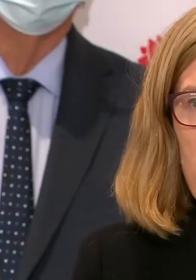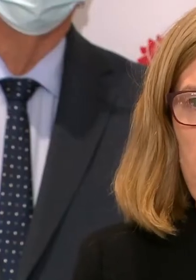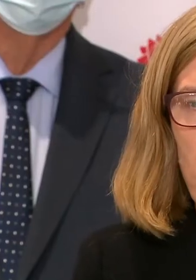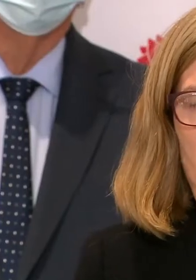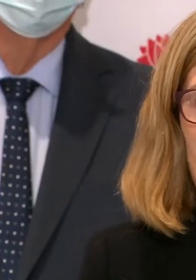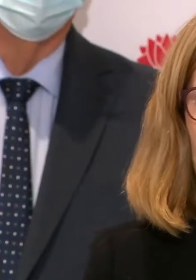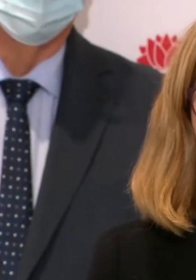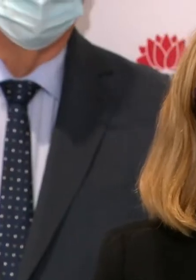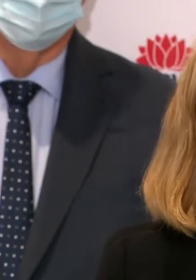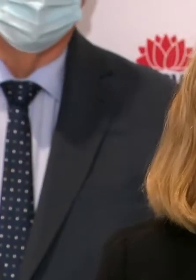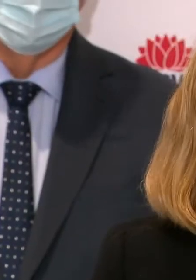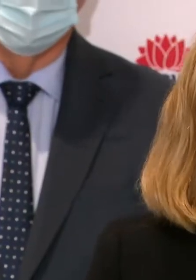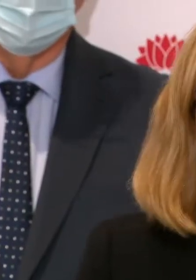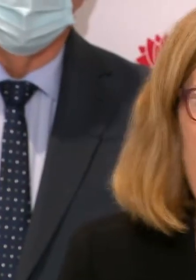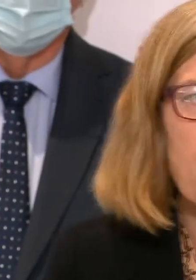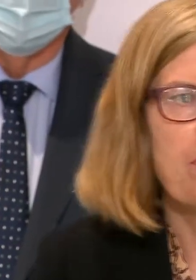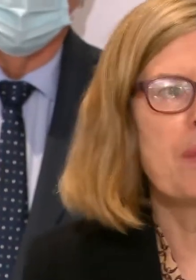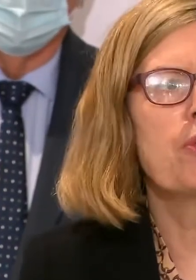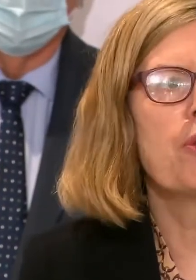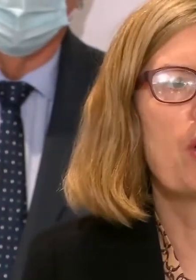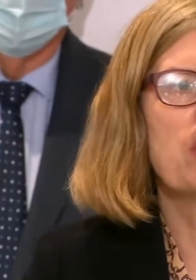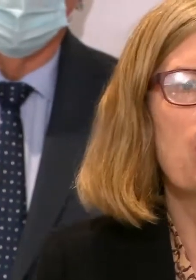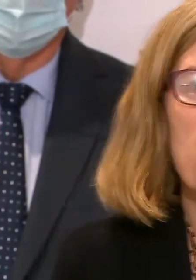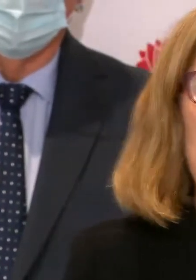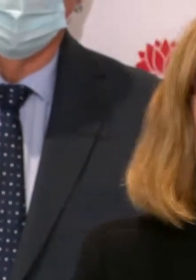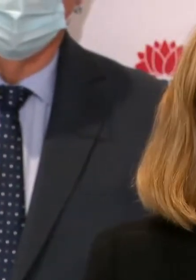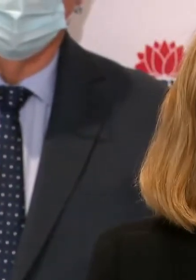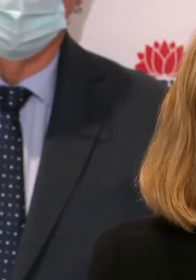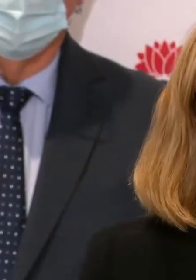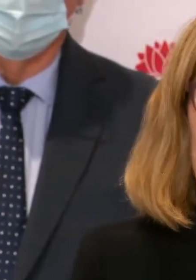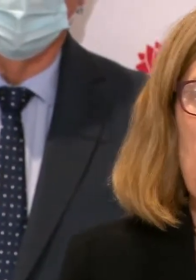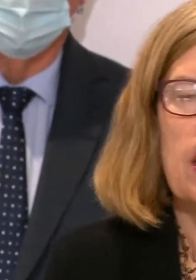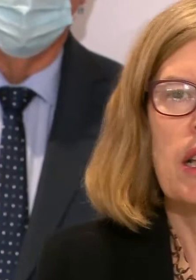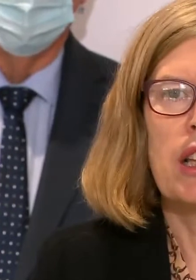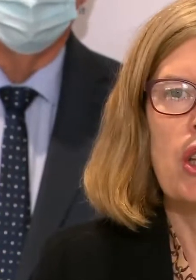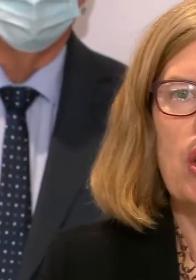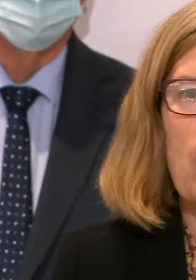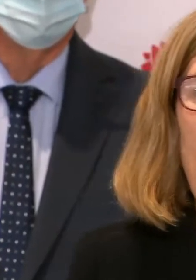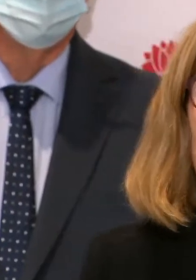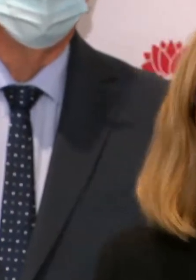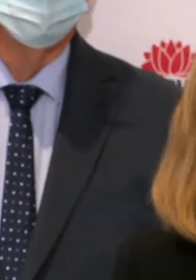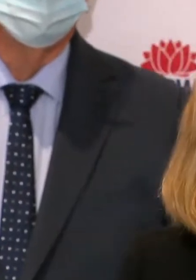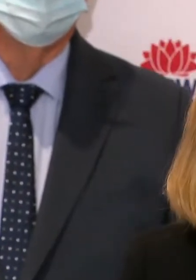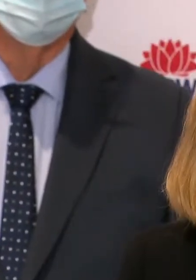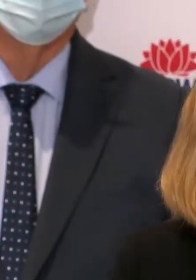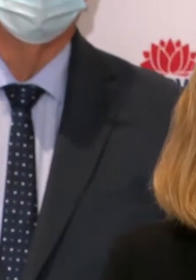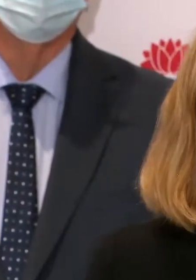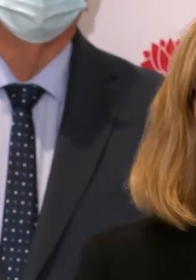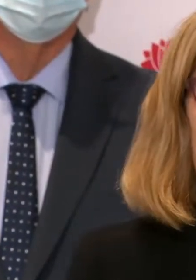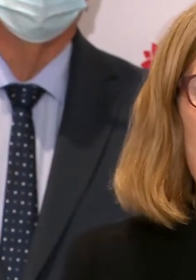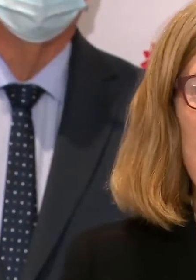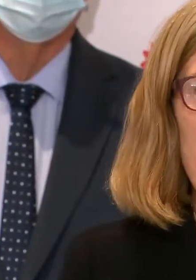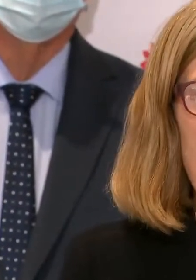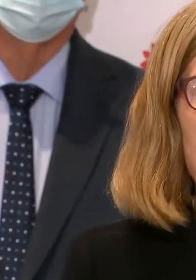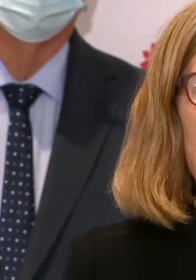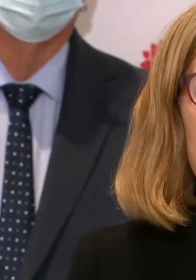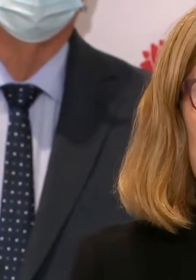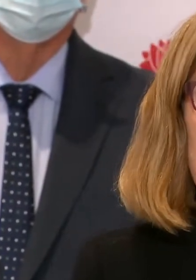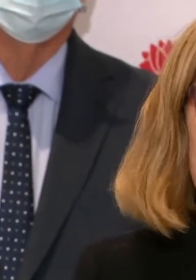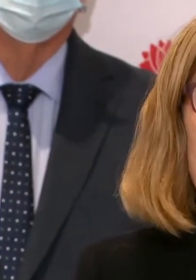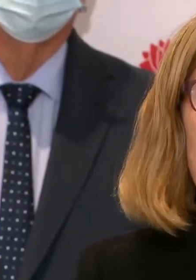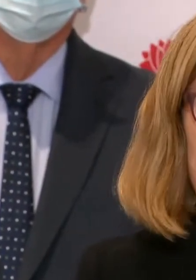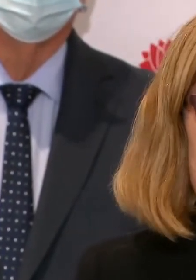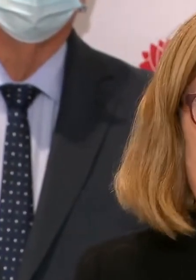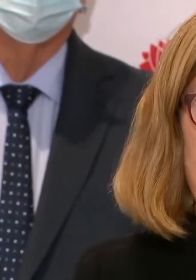LGAs. Every day, people from those LGAs have to go out to work to keep our